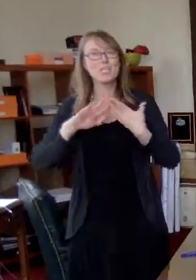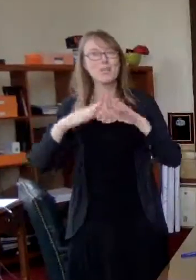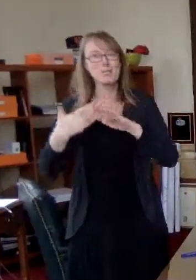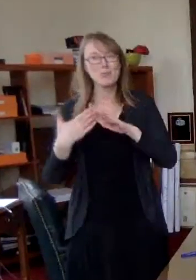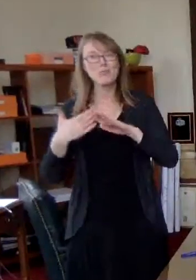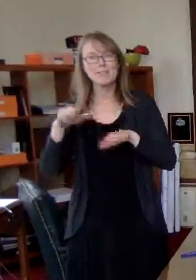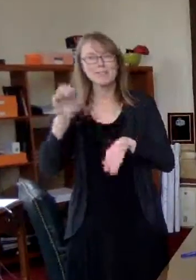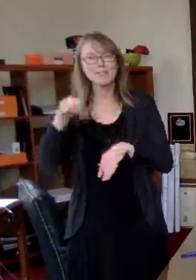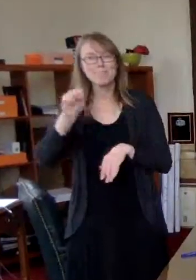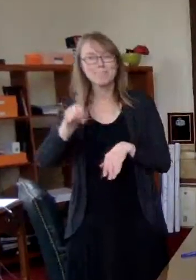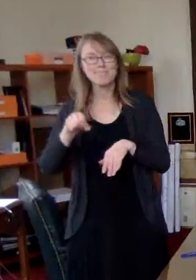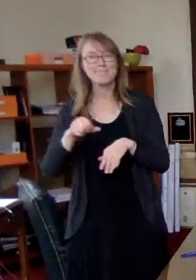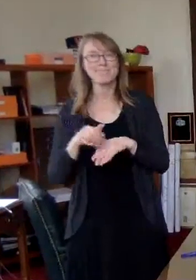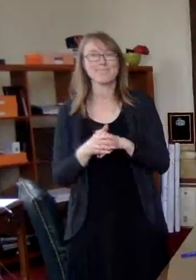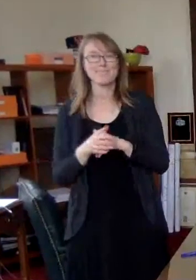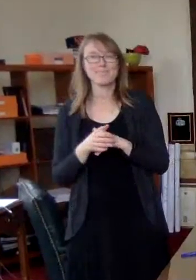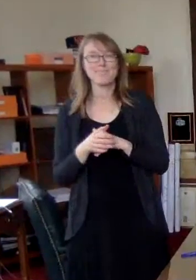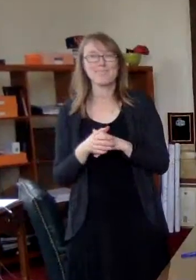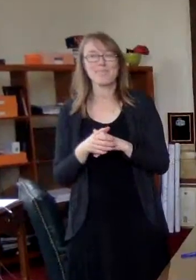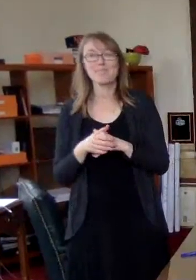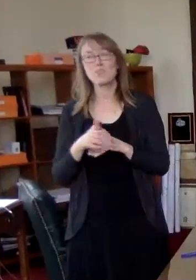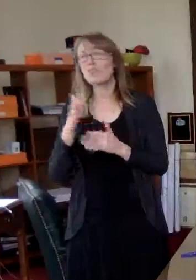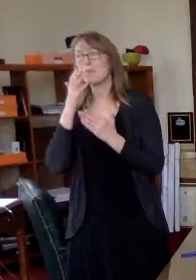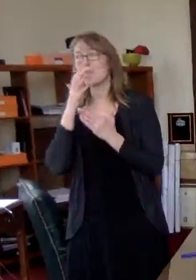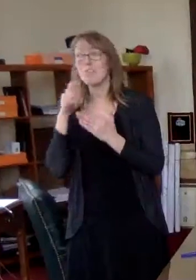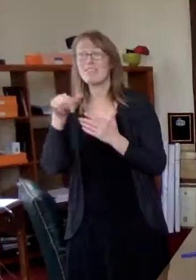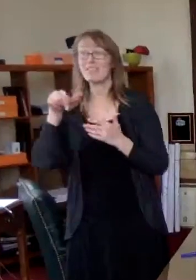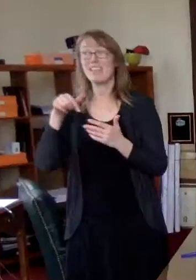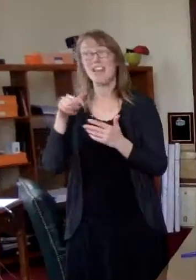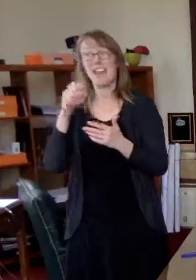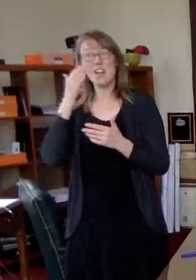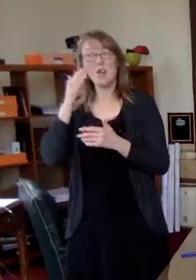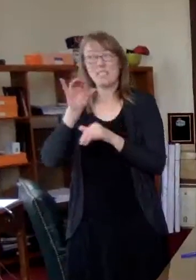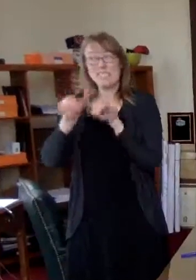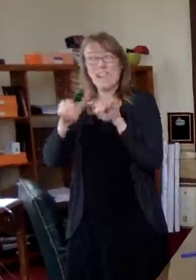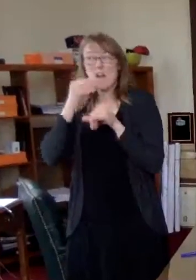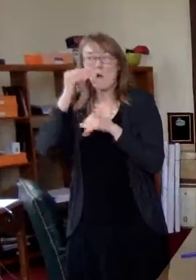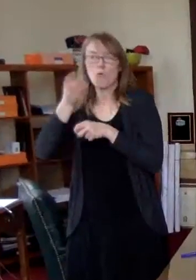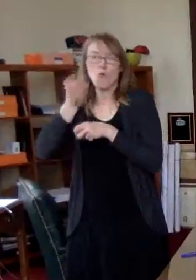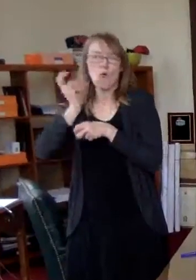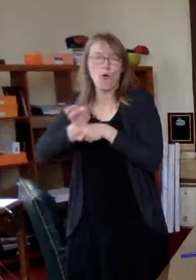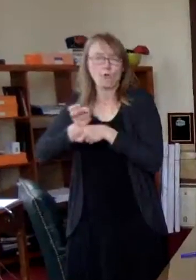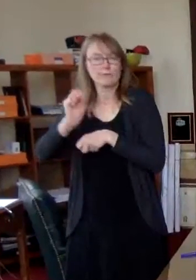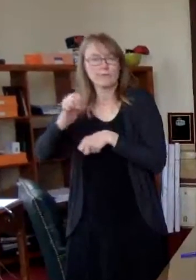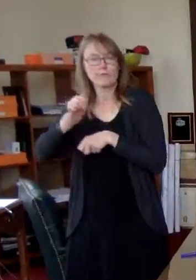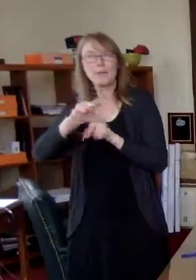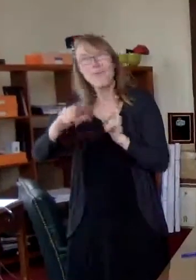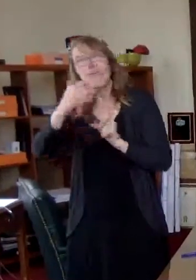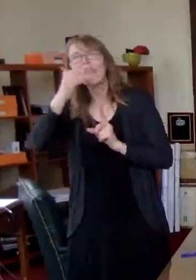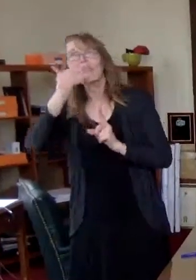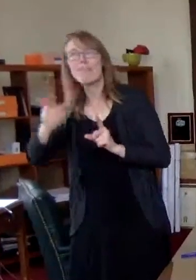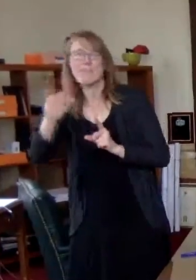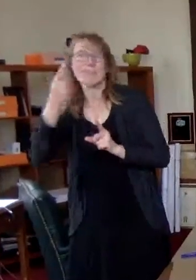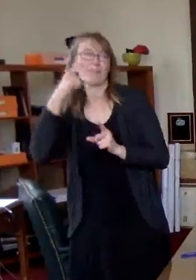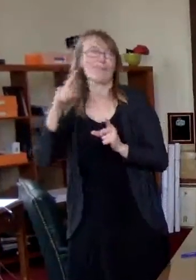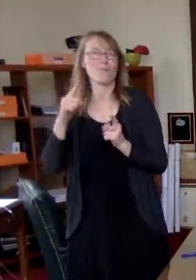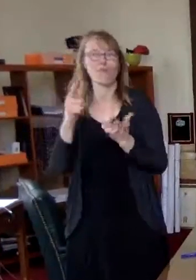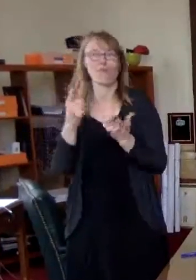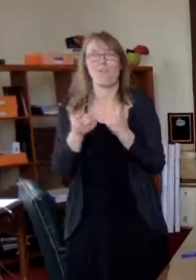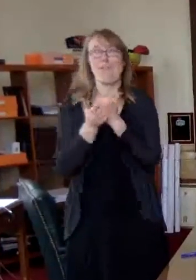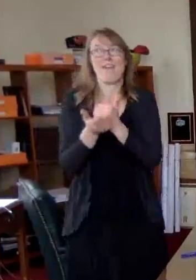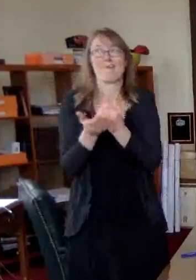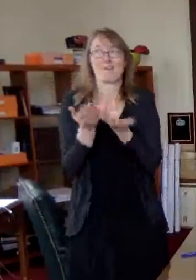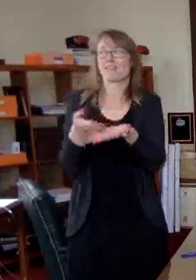for the greater good. So I just want to say thank you to those of you who are staying home, who are working from home. And thank you to our